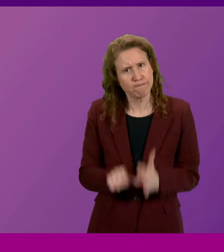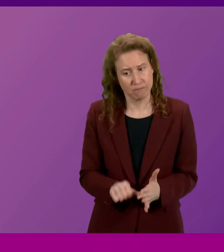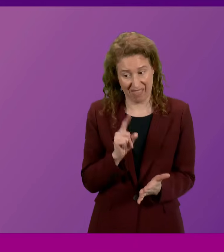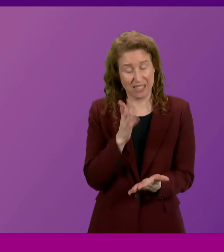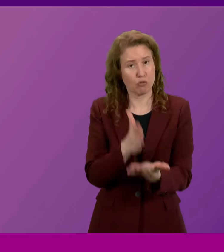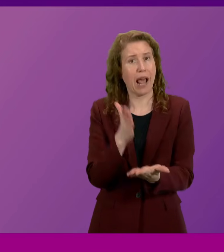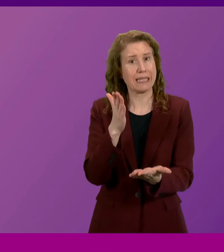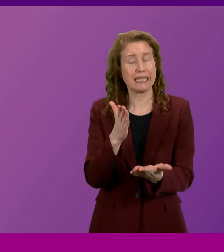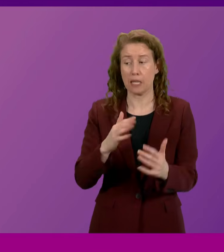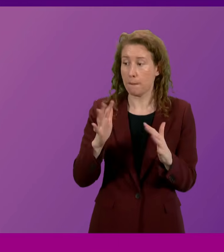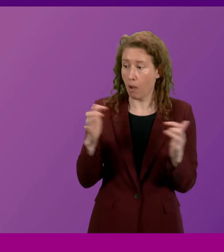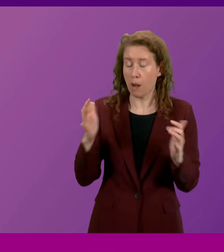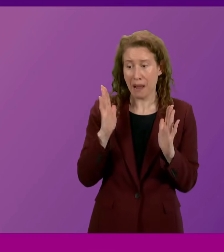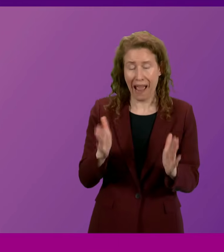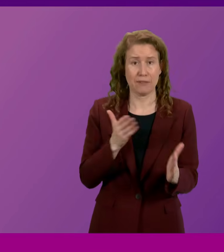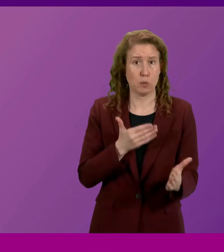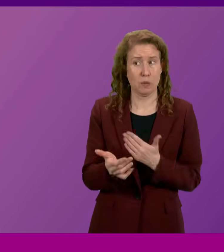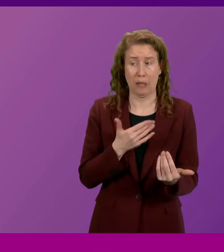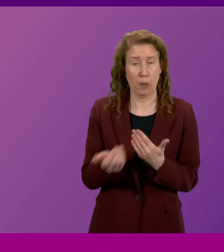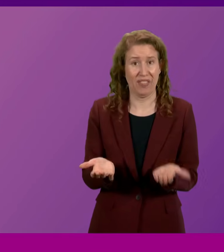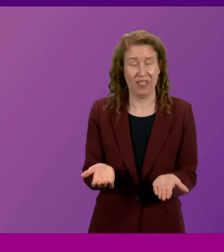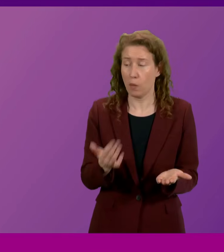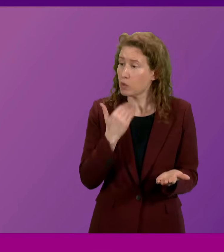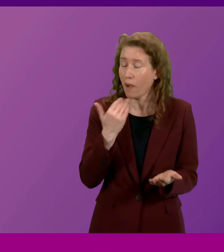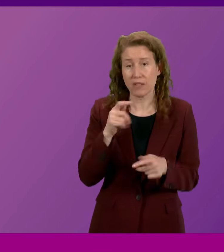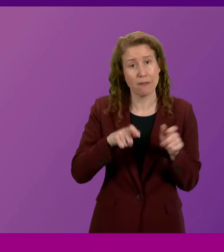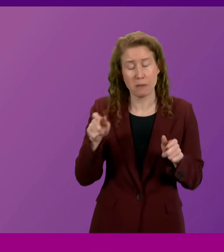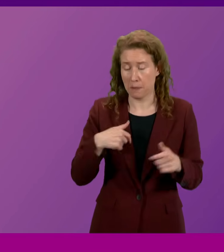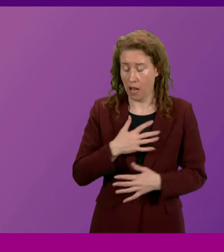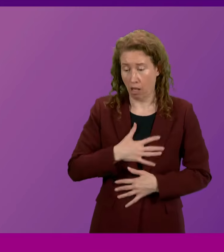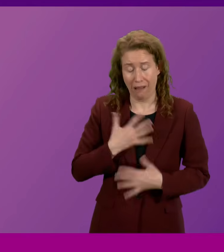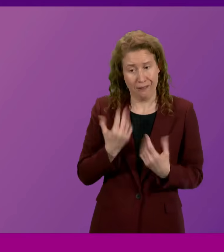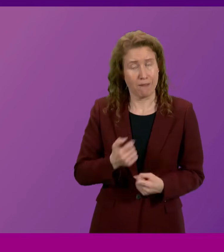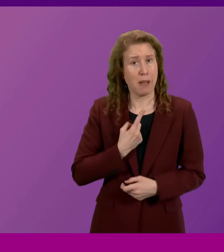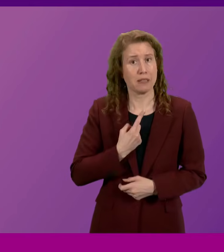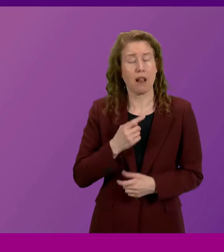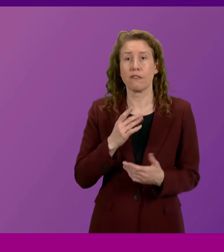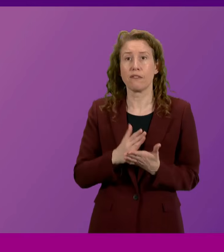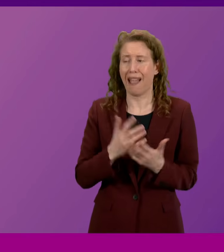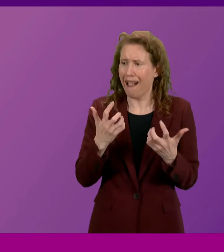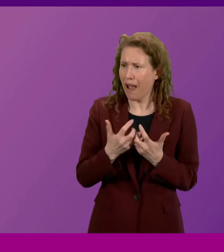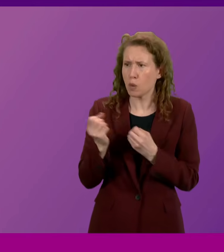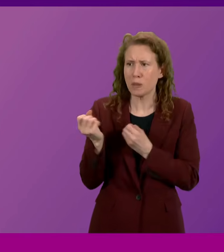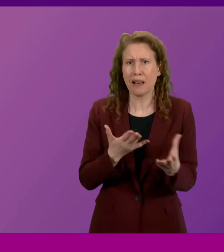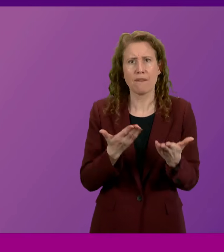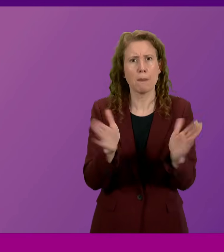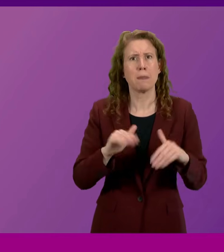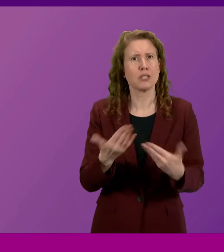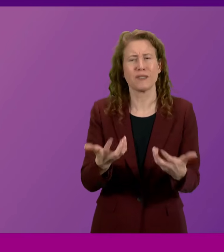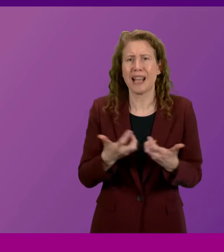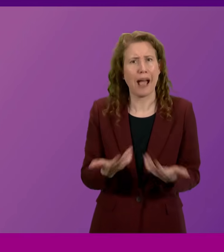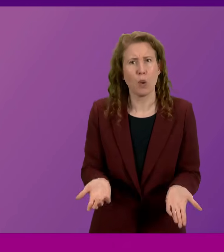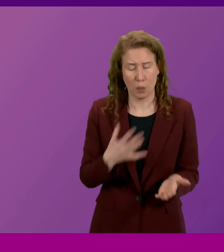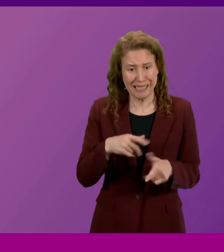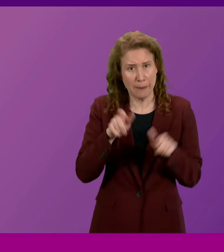reality that Parliament is going to have to come to terms with. It's troubling me enormously in the delivery of public services. So let me